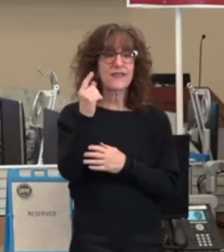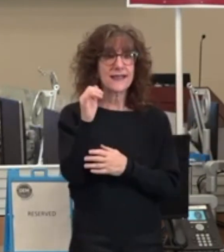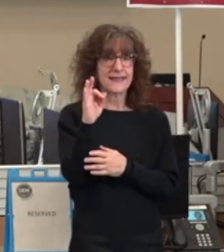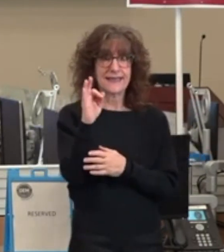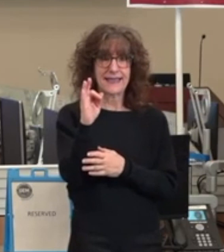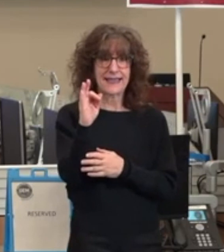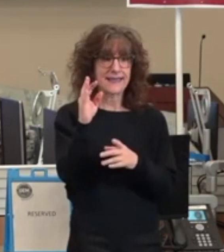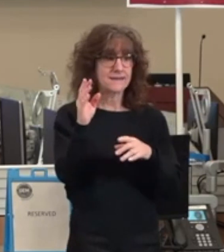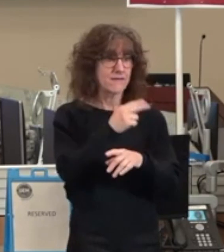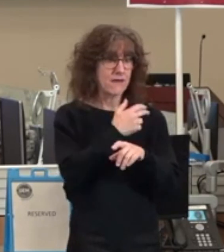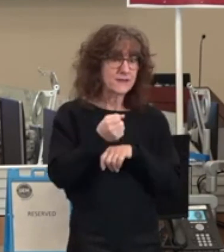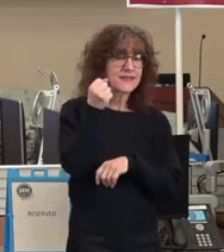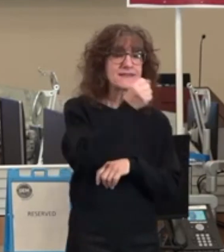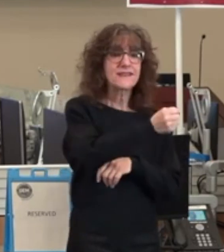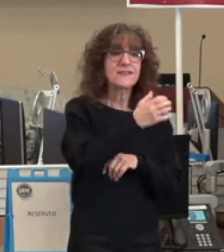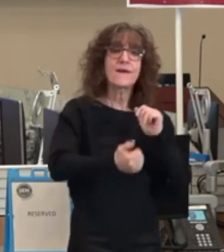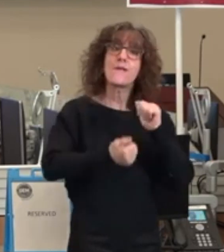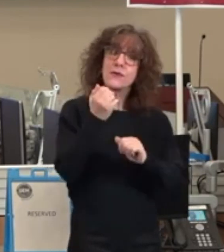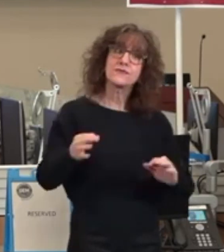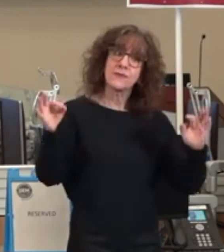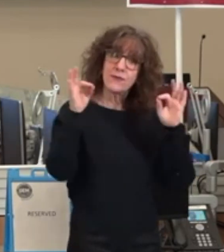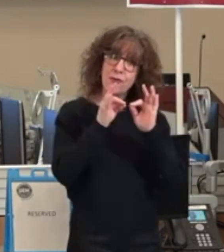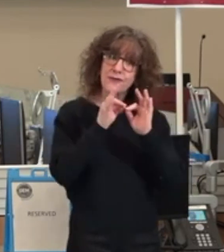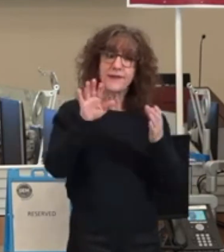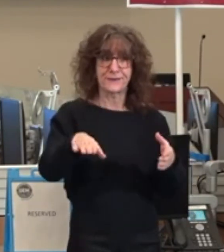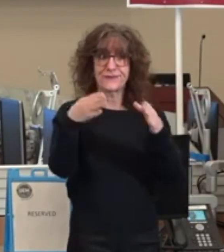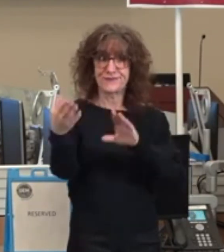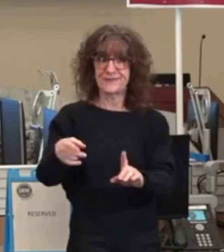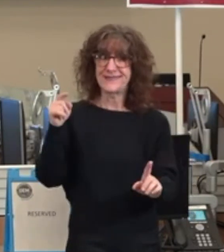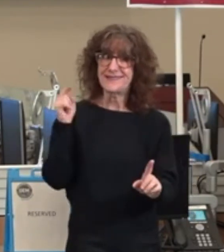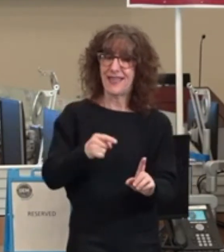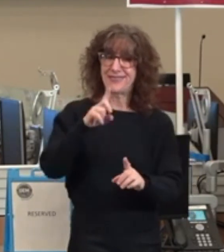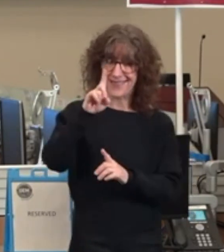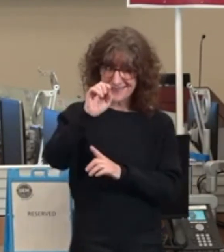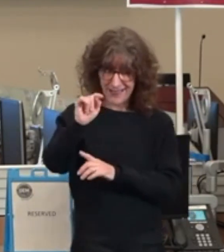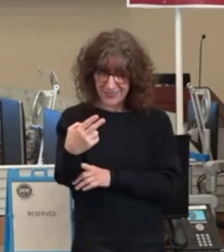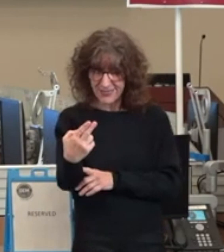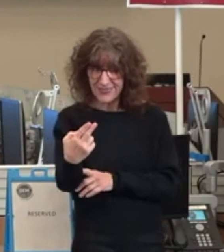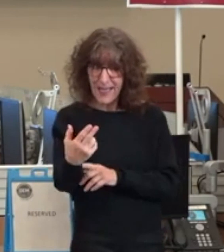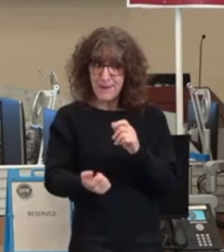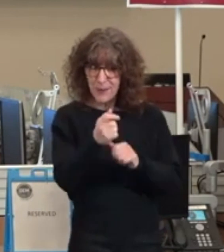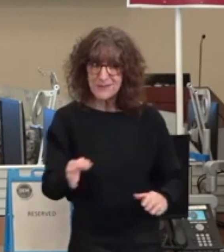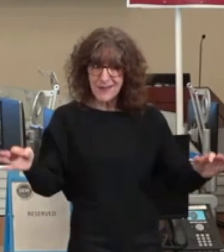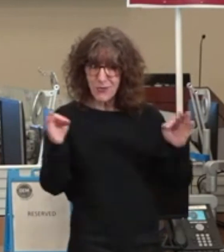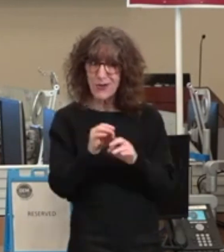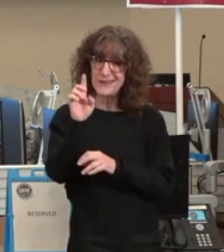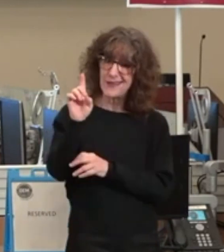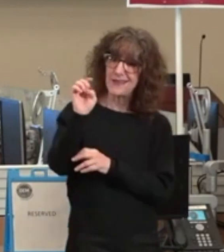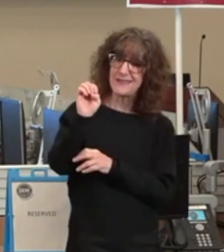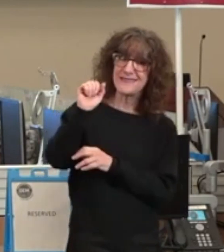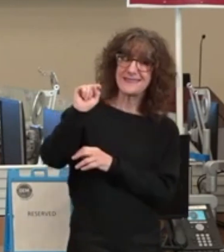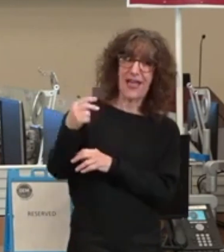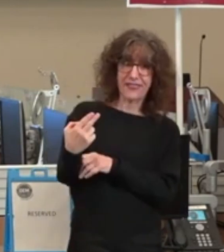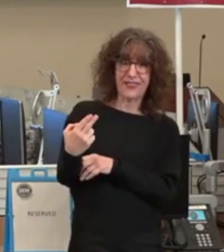illness, hospitalization, and most importantly, death. Again, most importantly, death.